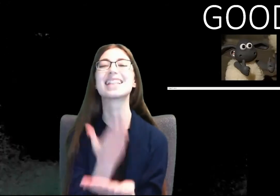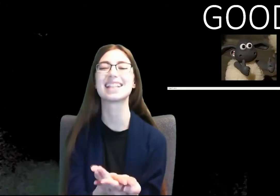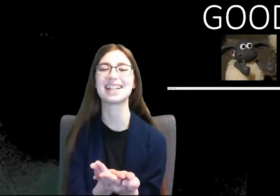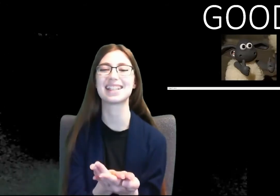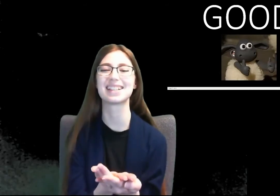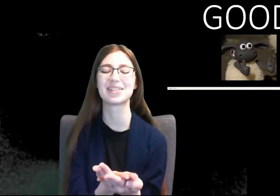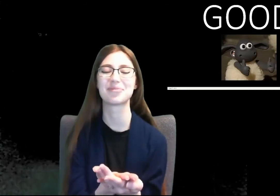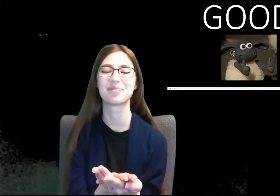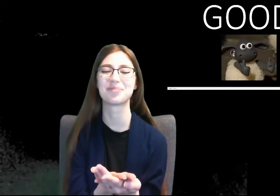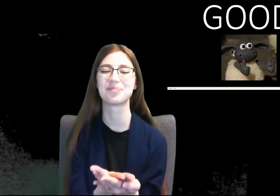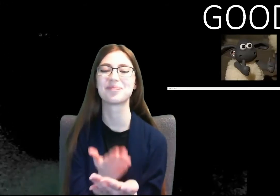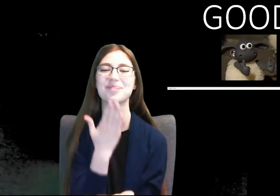Good.